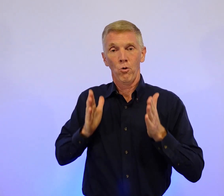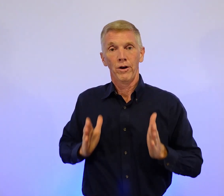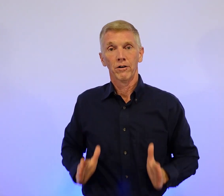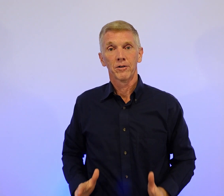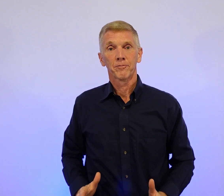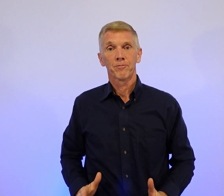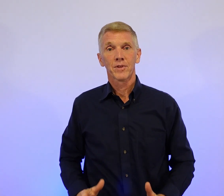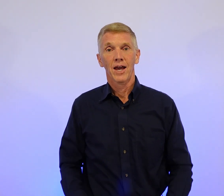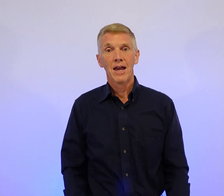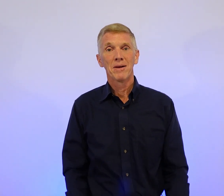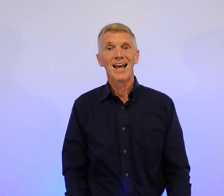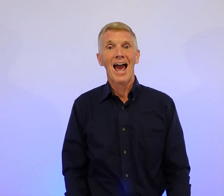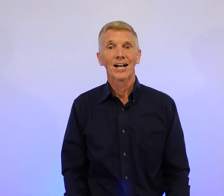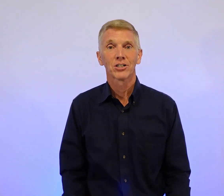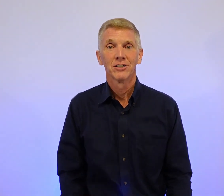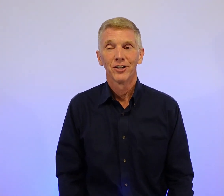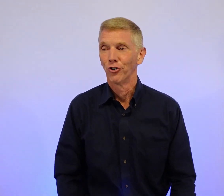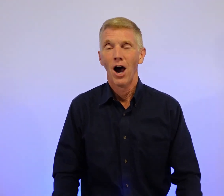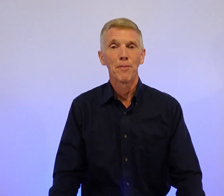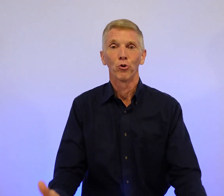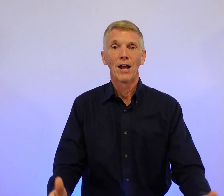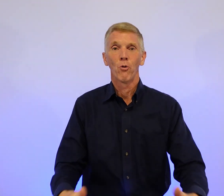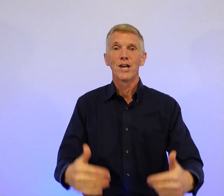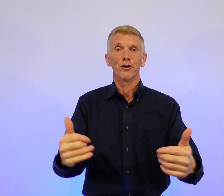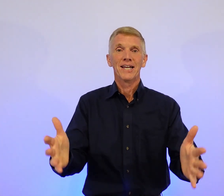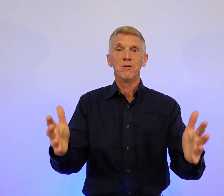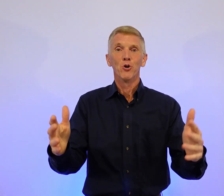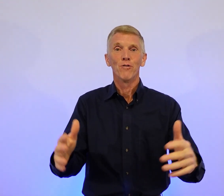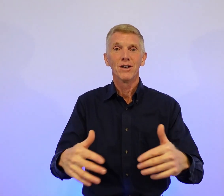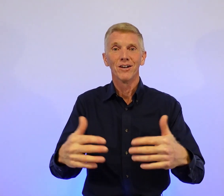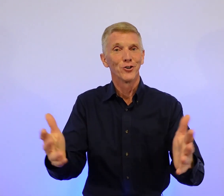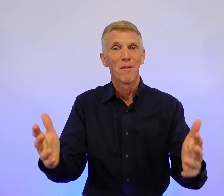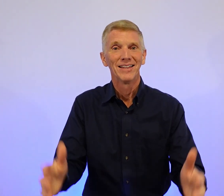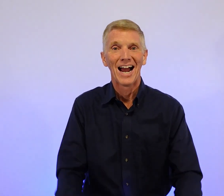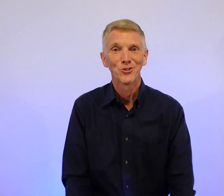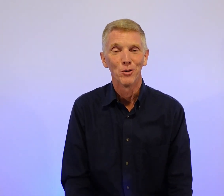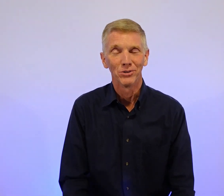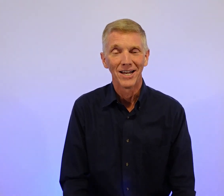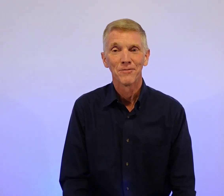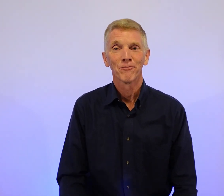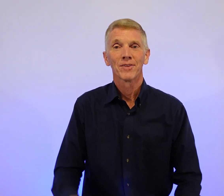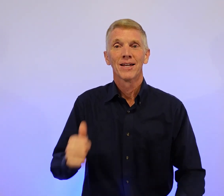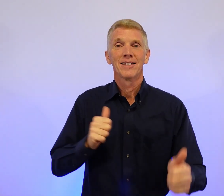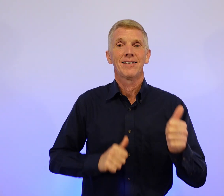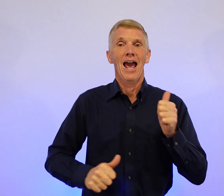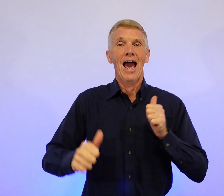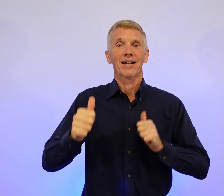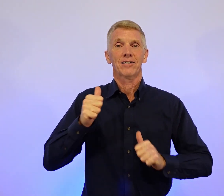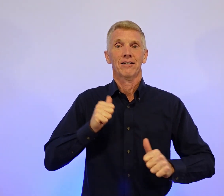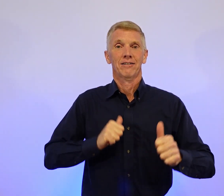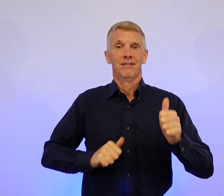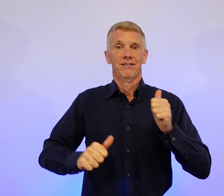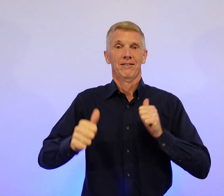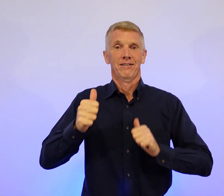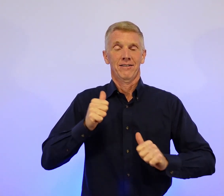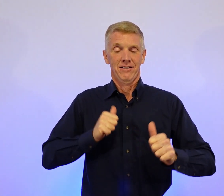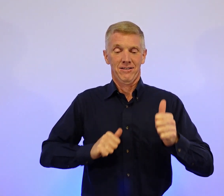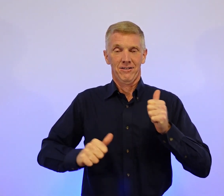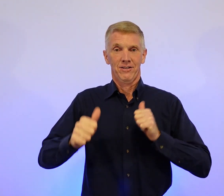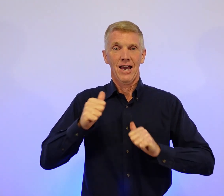Lawyer. Okay, how about to act? You're on Broadway, you're in a movie, you made the high school play. To act. Okay,